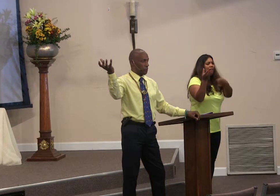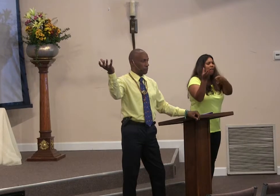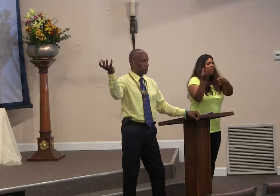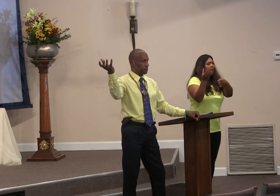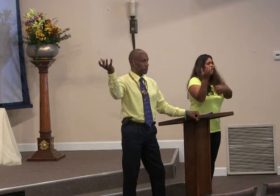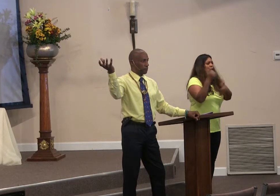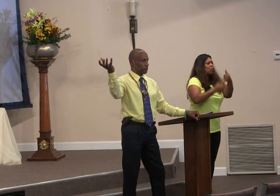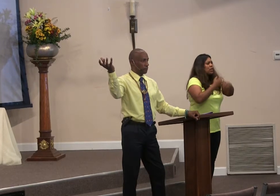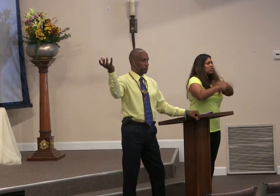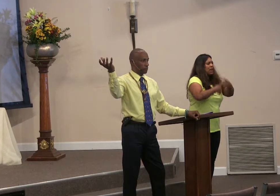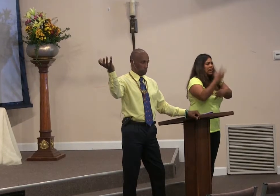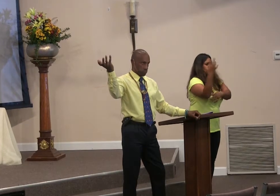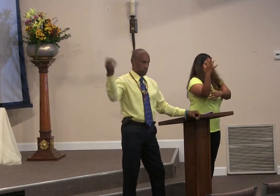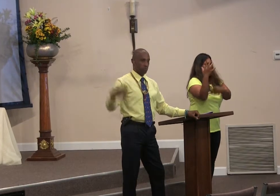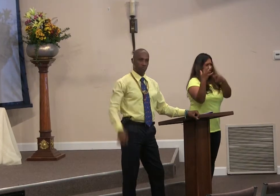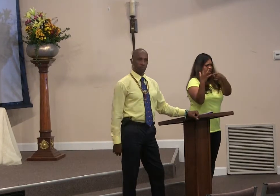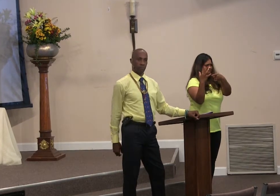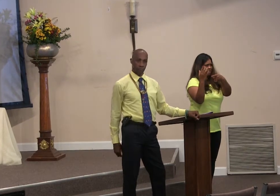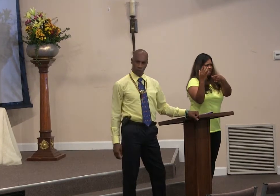come from?